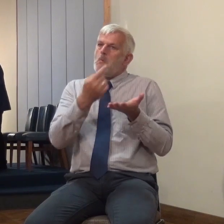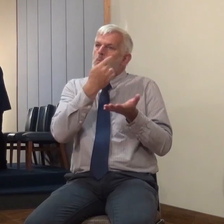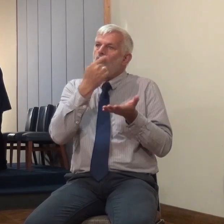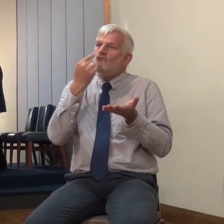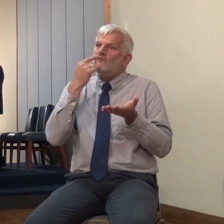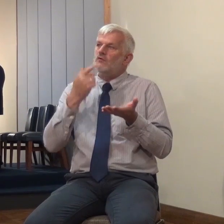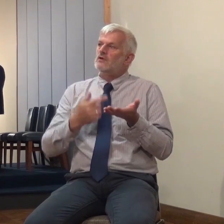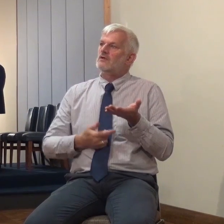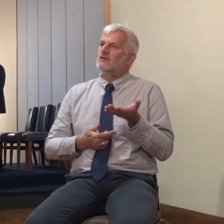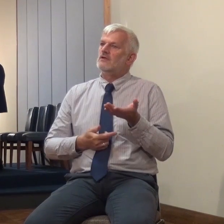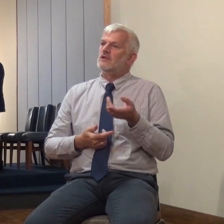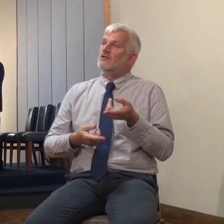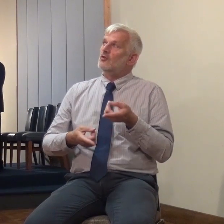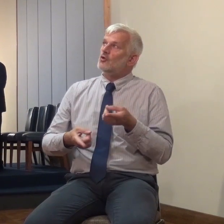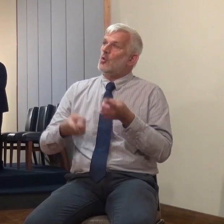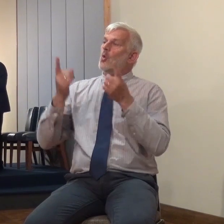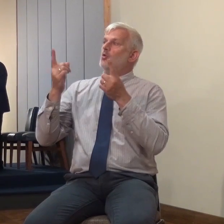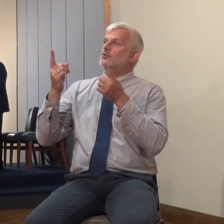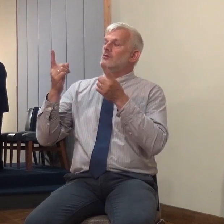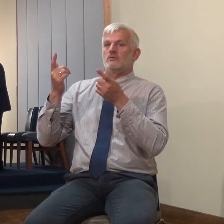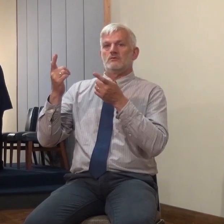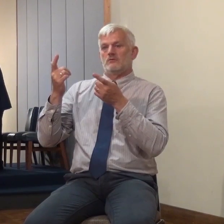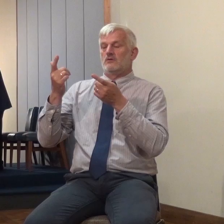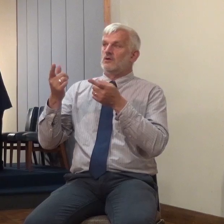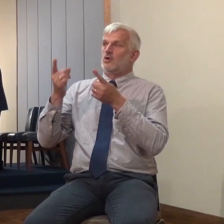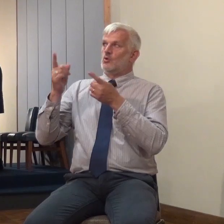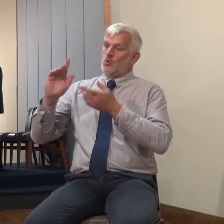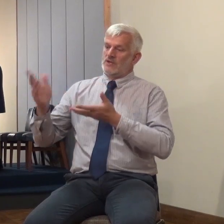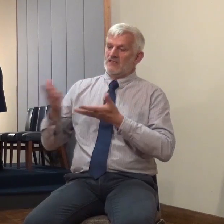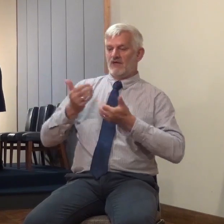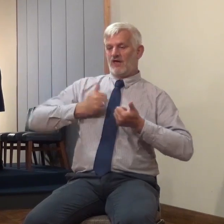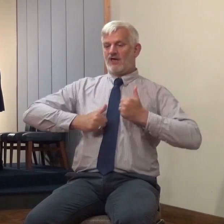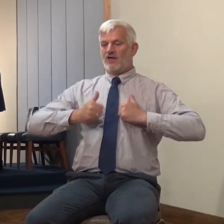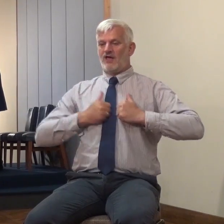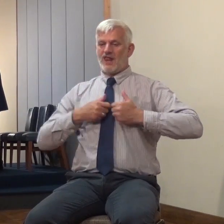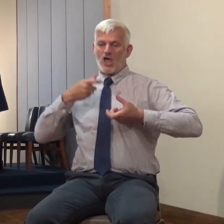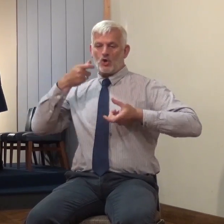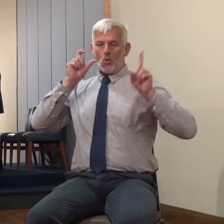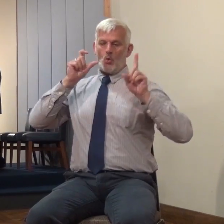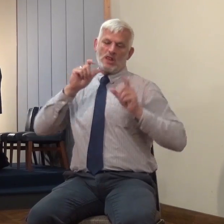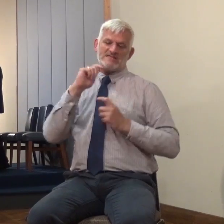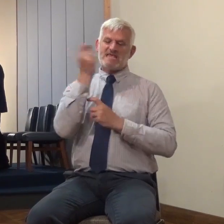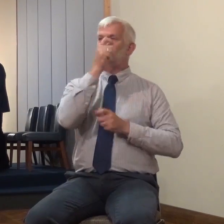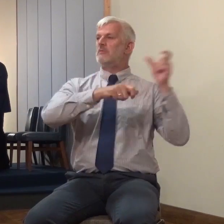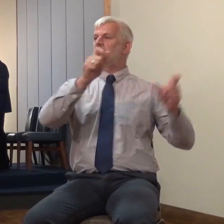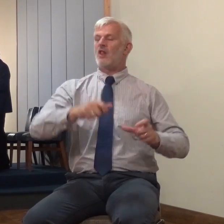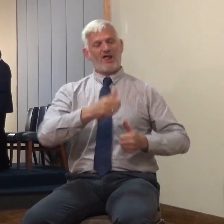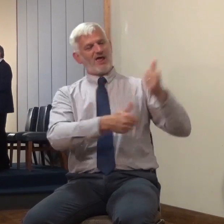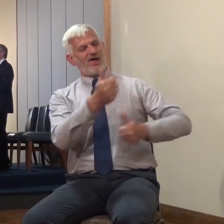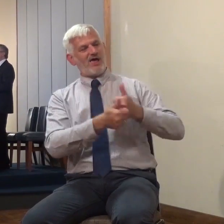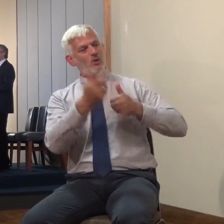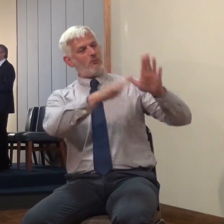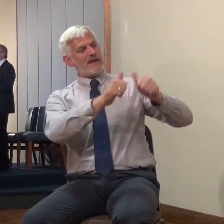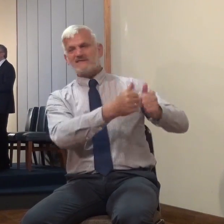lack boastful, not it altogether, supremely cool and successful individuals.